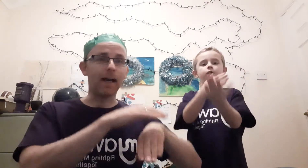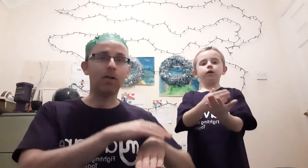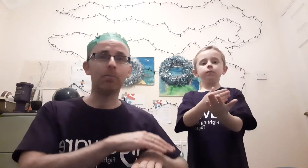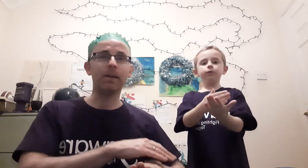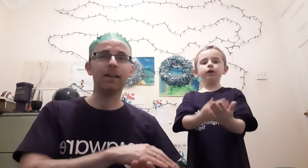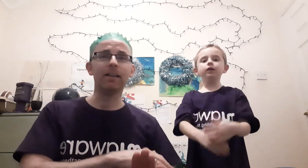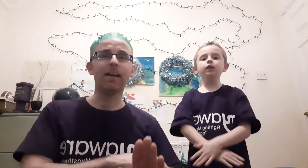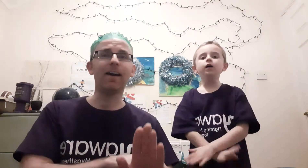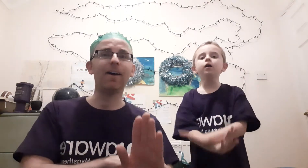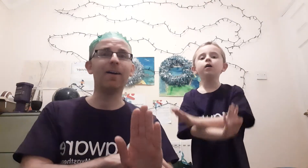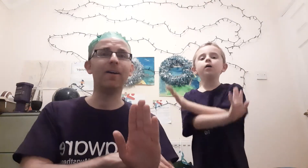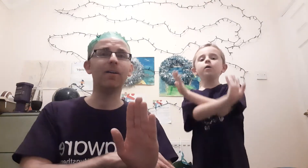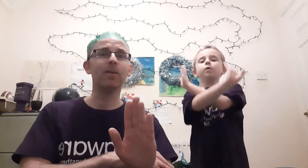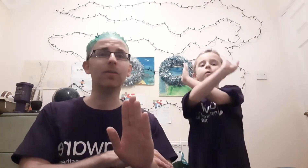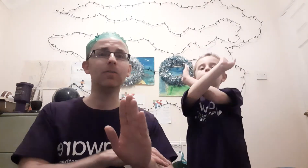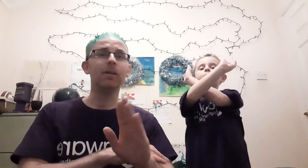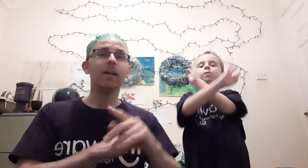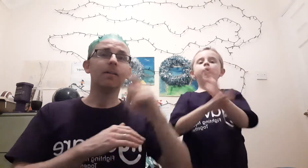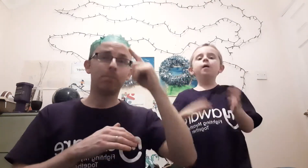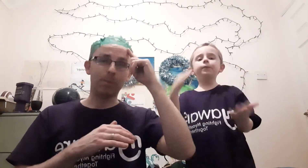down below